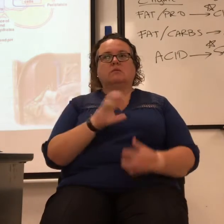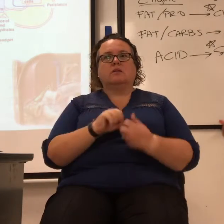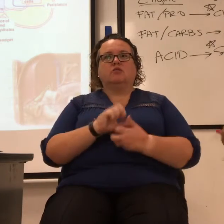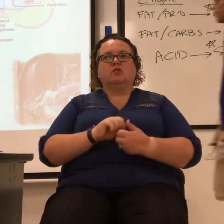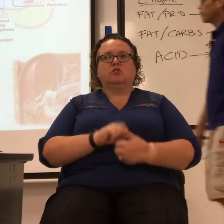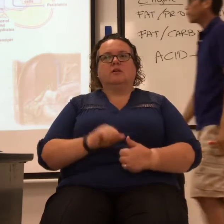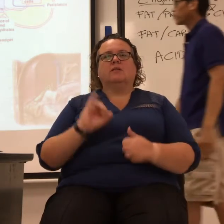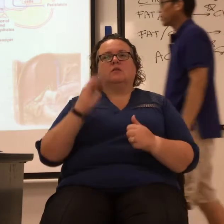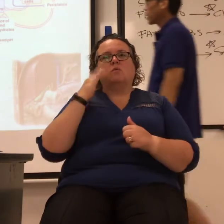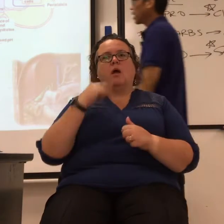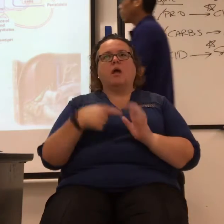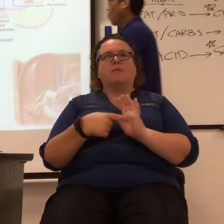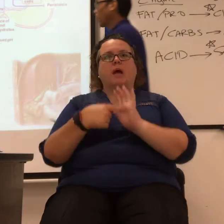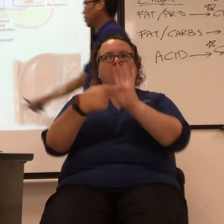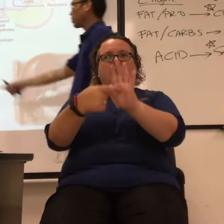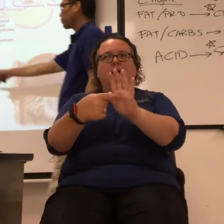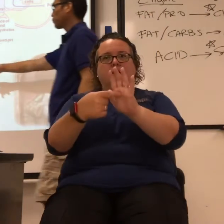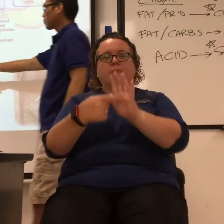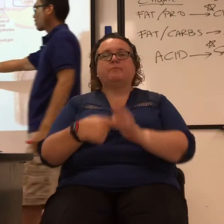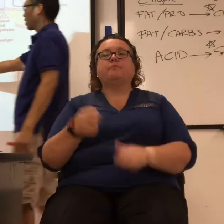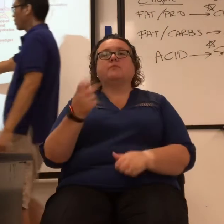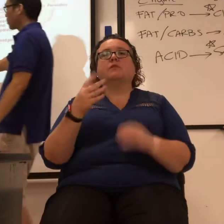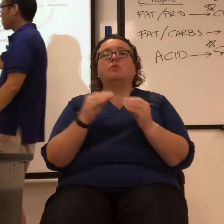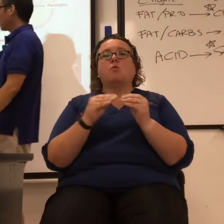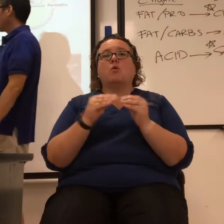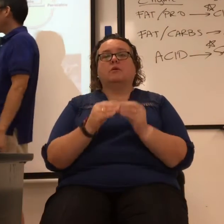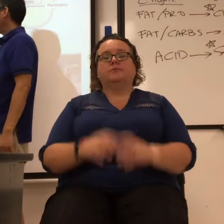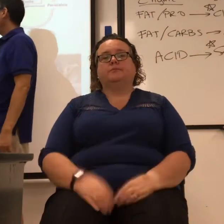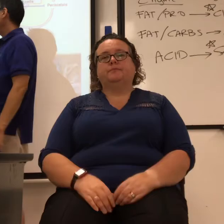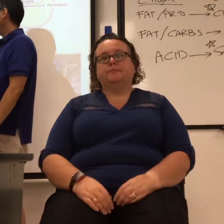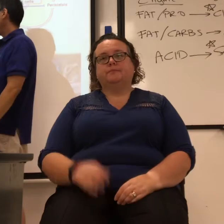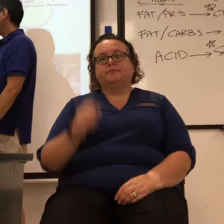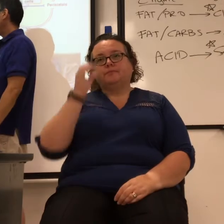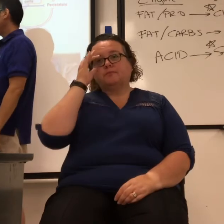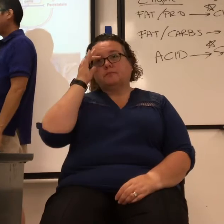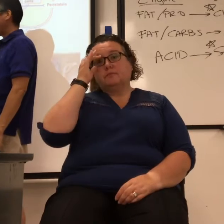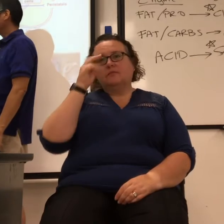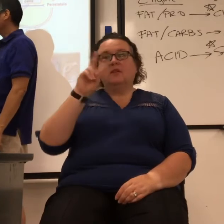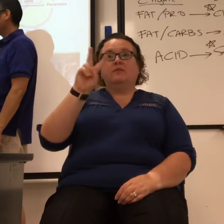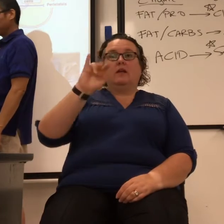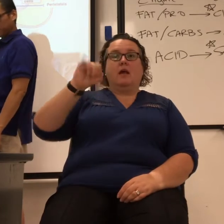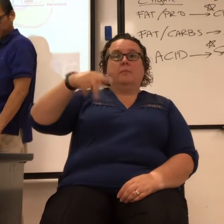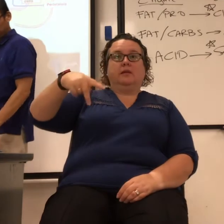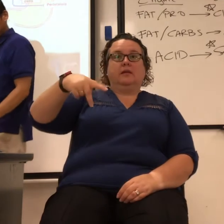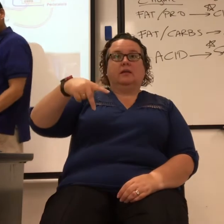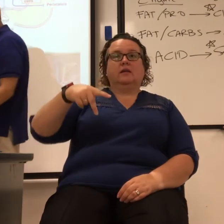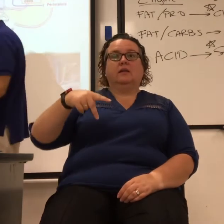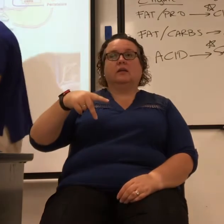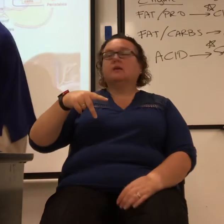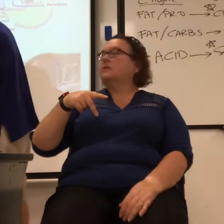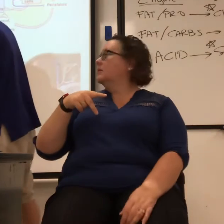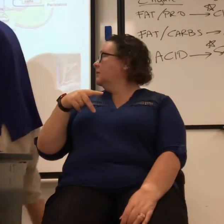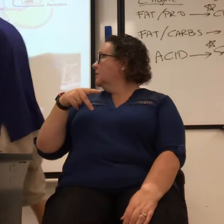kind of highlighting them. Got a couple more here. There's VIP and gastric.